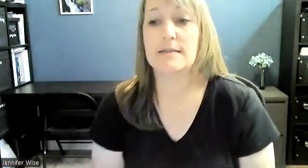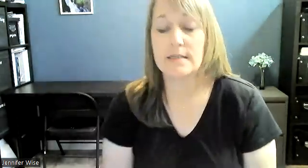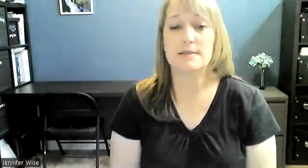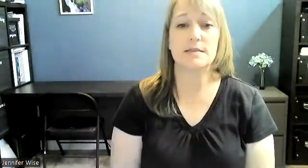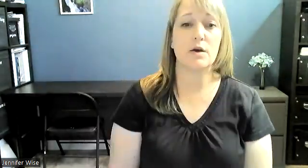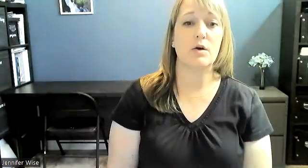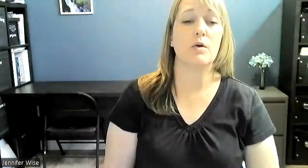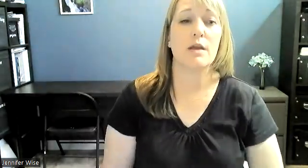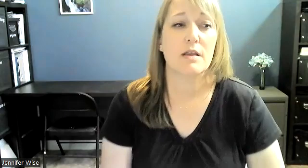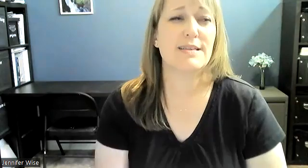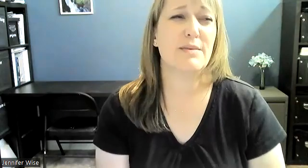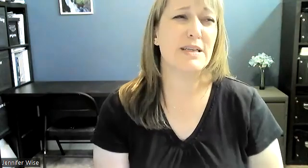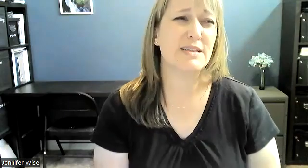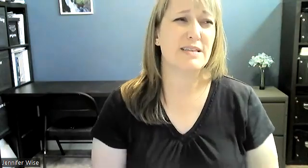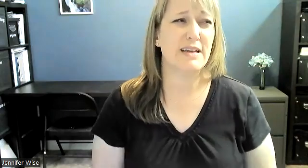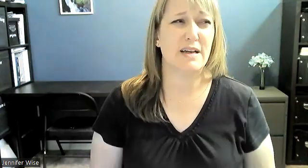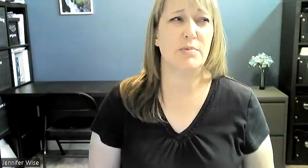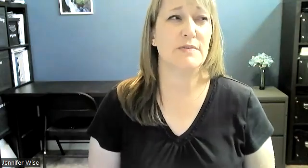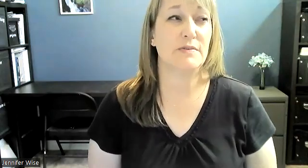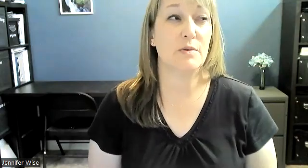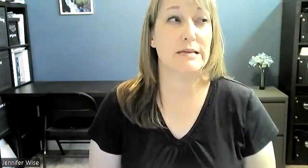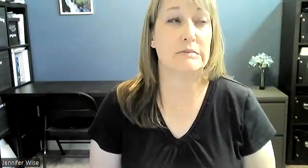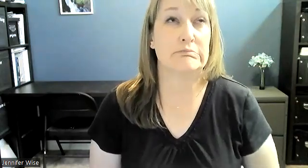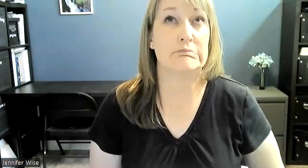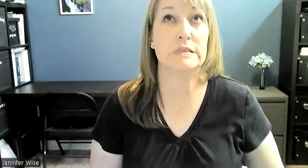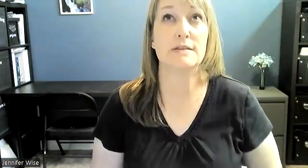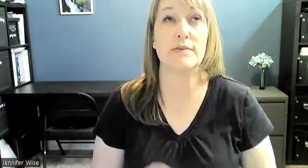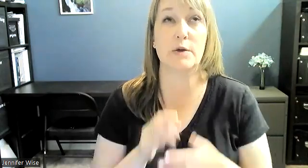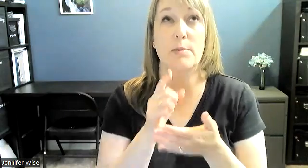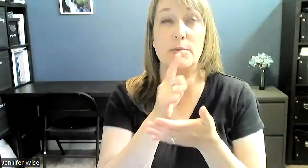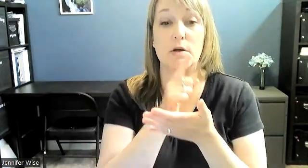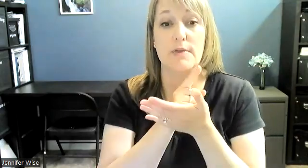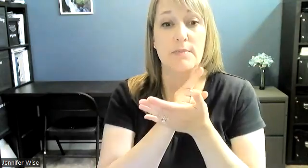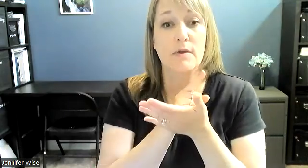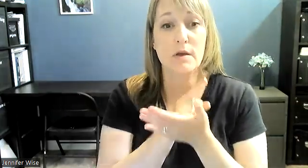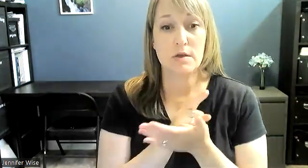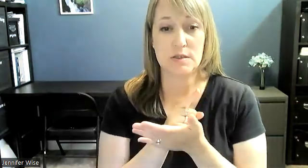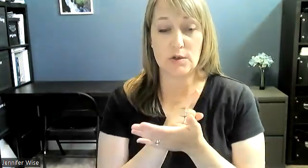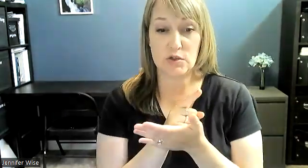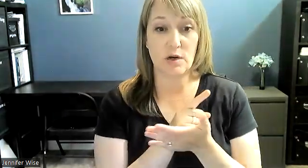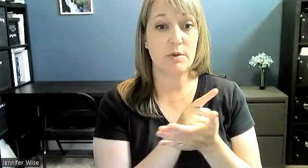Weekend. So this can be signed a couple of different ways. See if I can remember all of them. So you start with